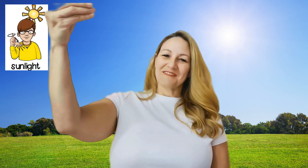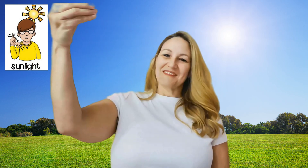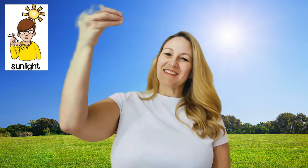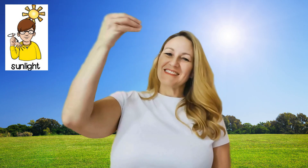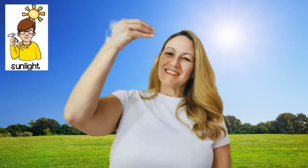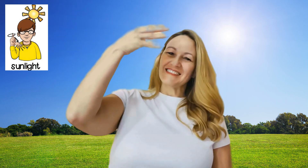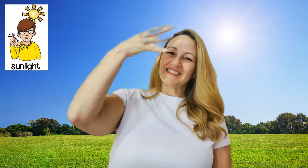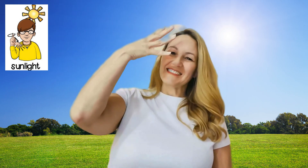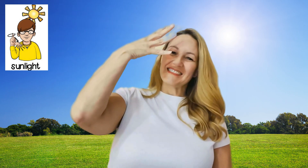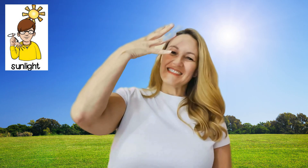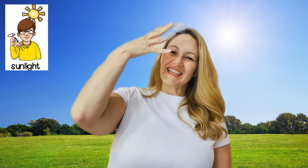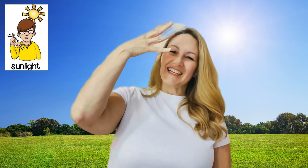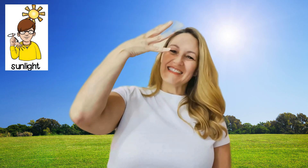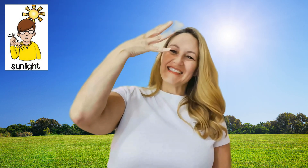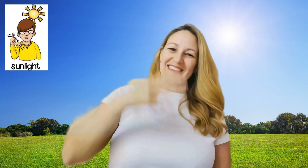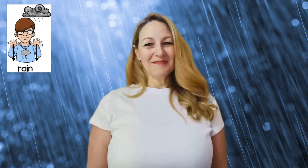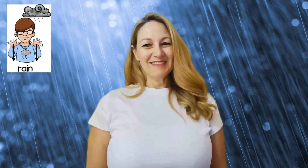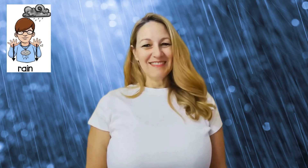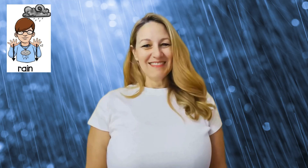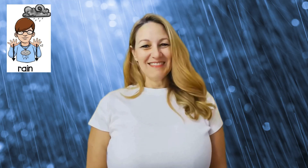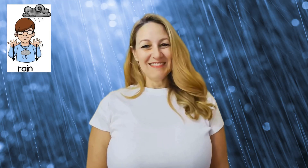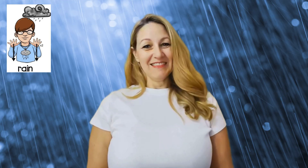Warm sunlight.